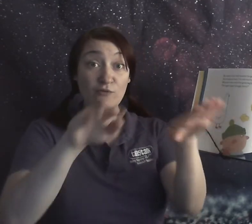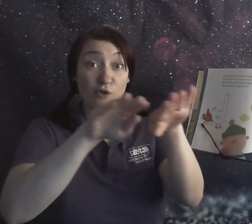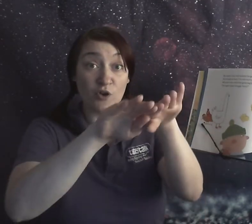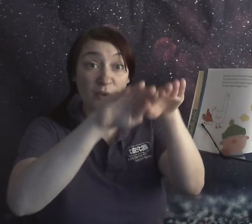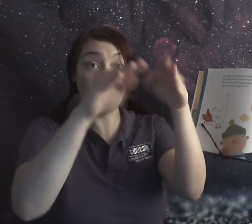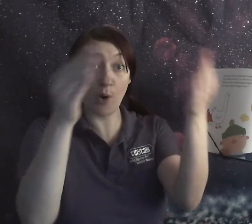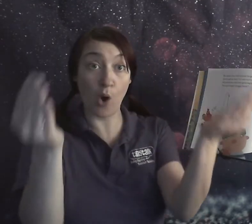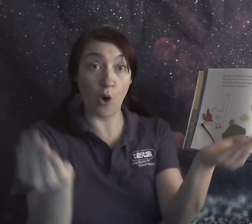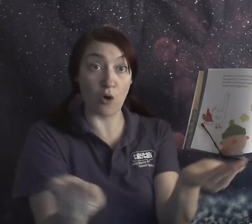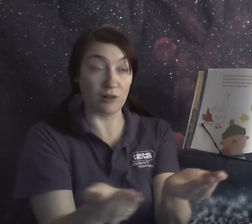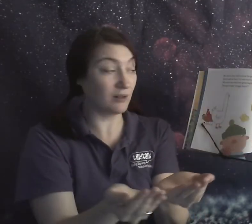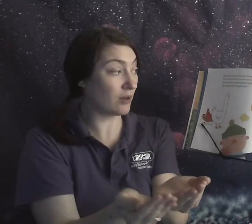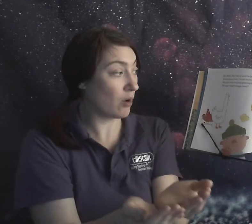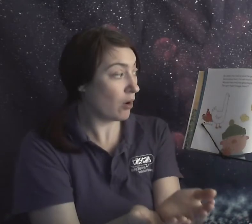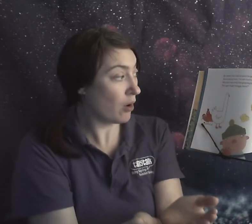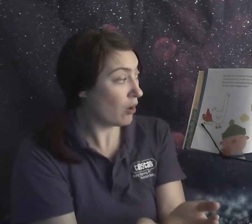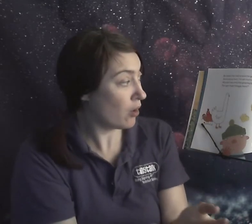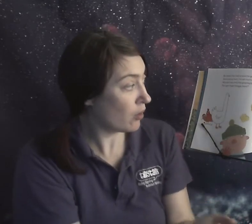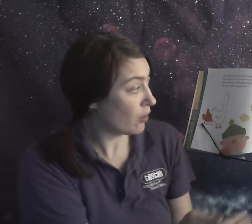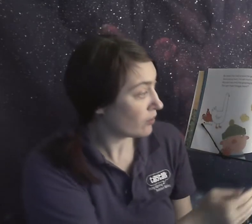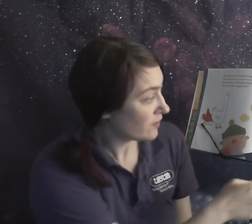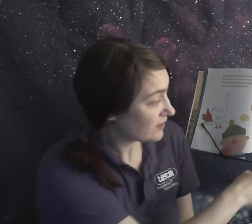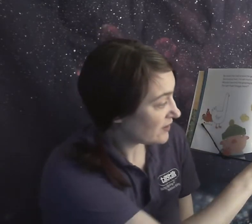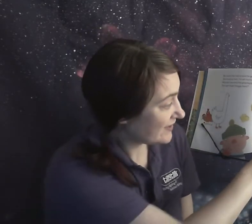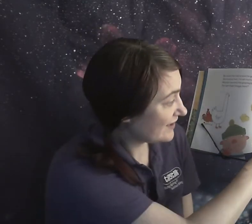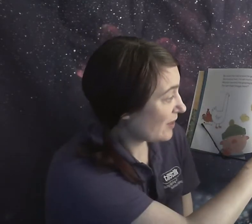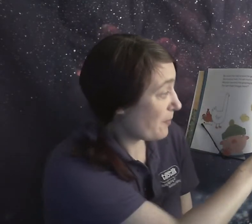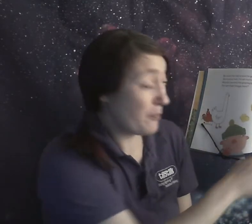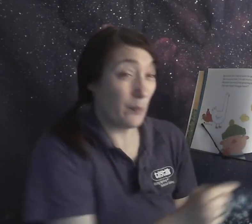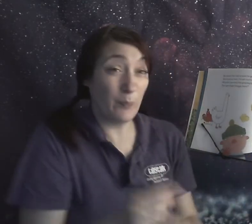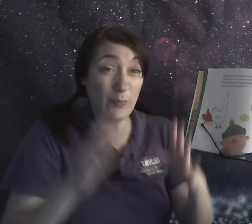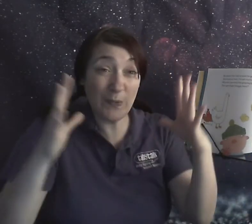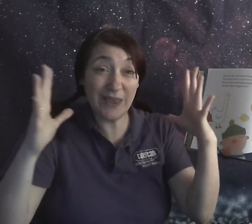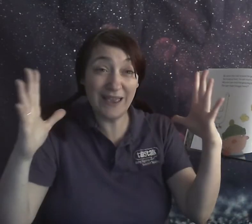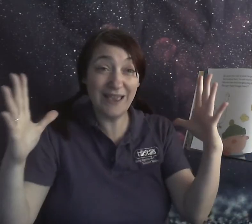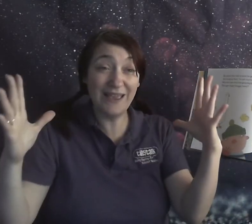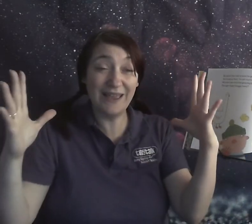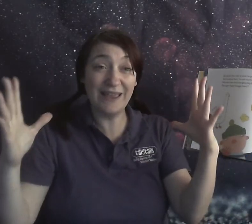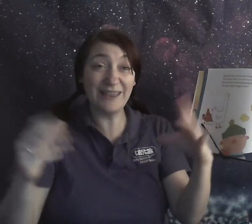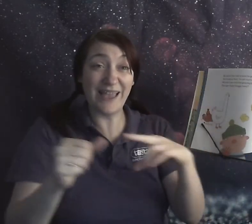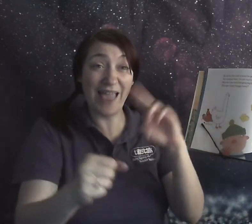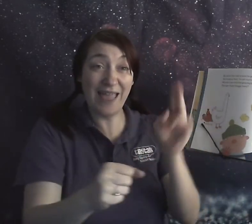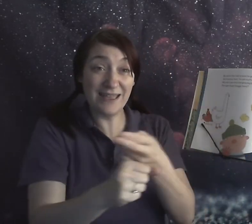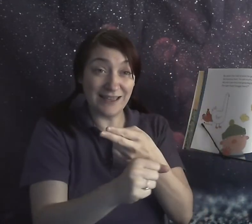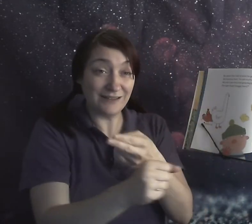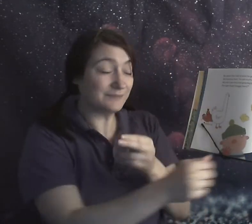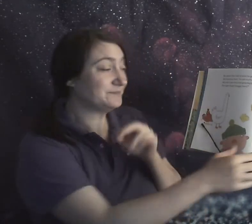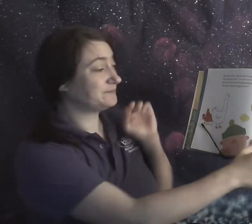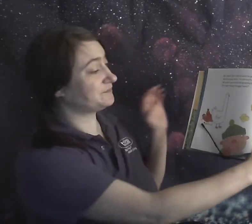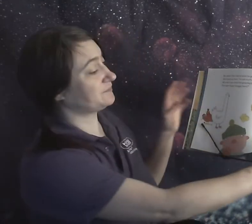rugby ball. Oh, you see the big egg?